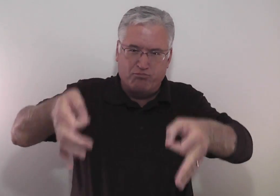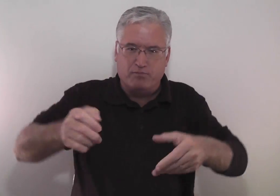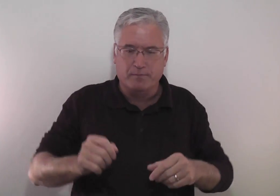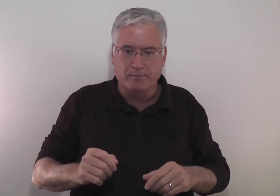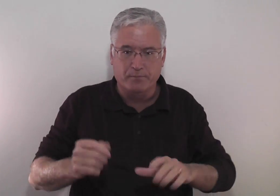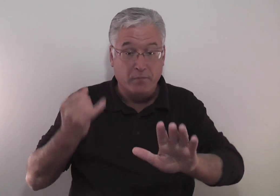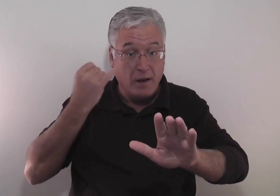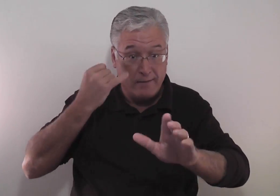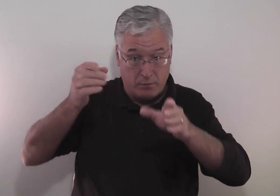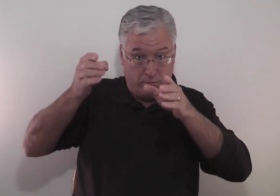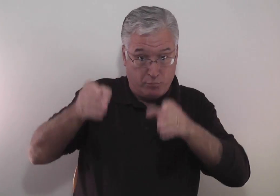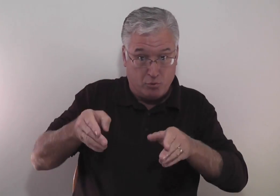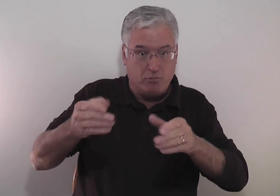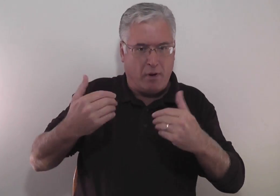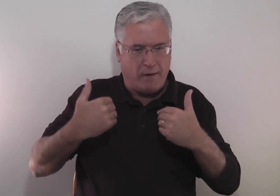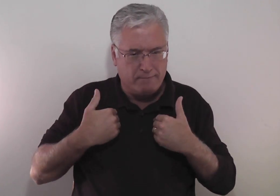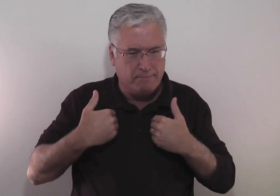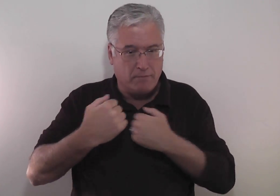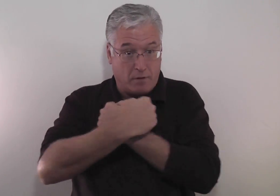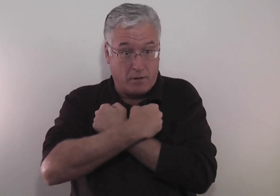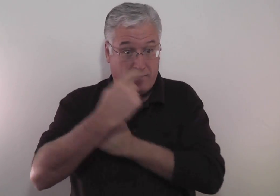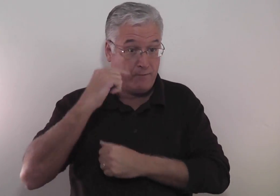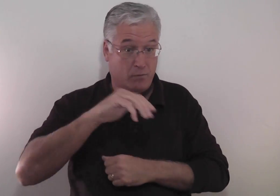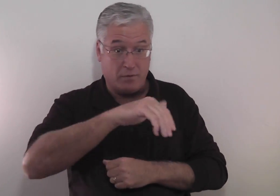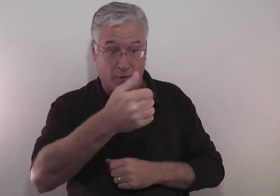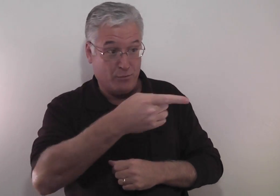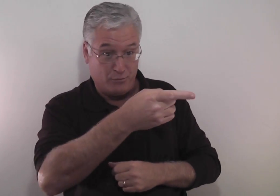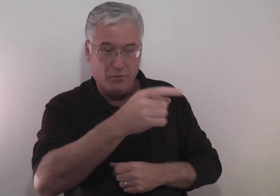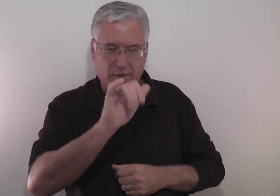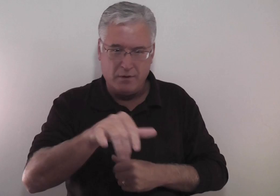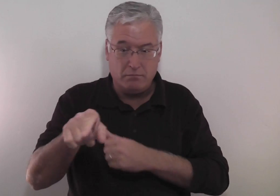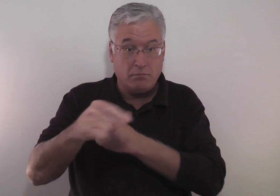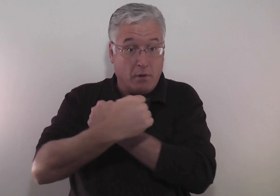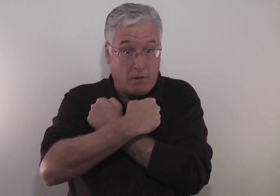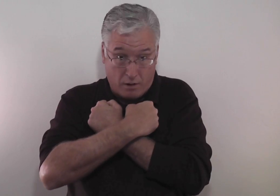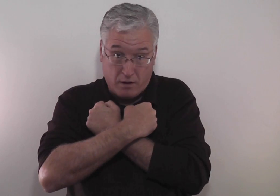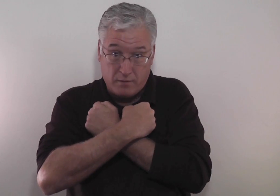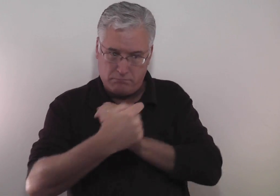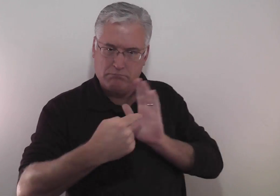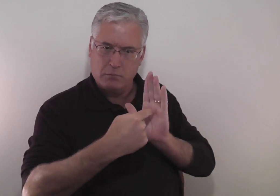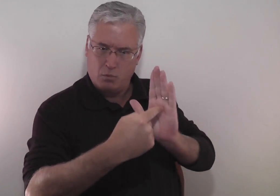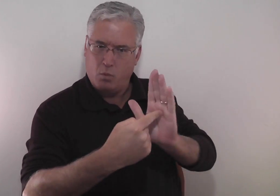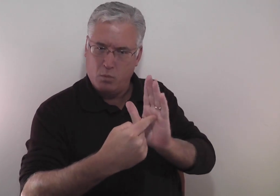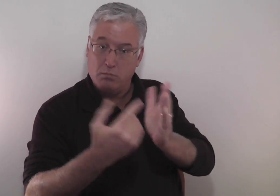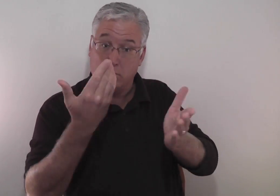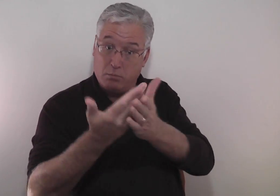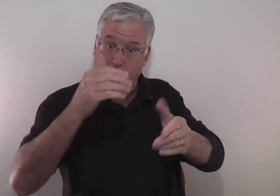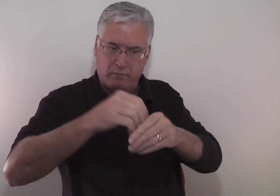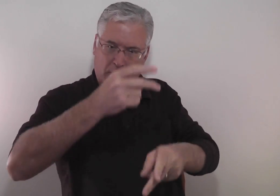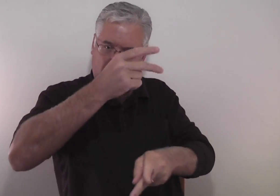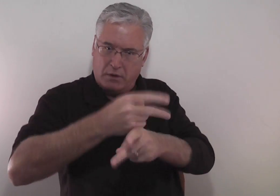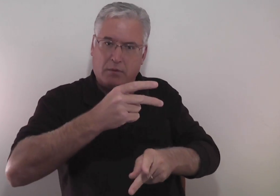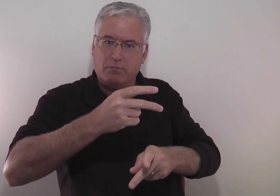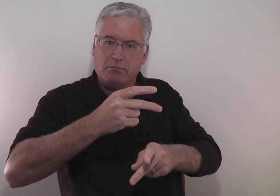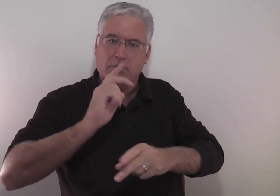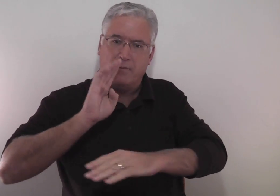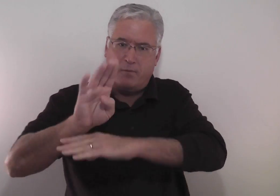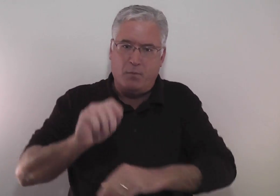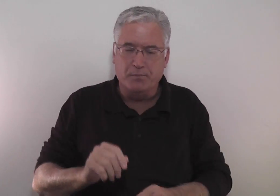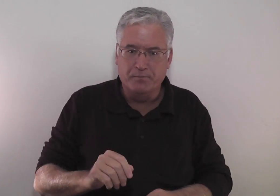person is in darkness. God's decided this. Now, if this person has love for another person, he's loving them well, he'll show that. It'll be proof